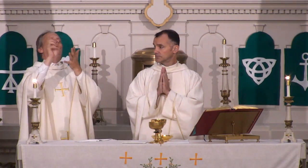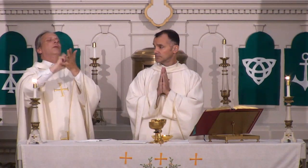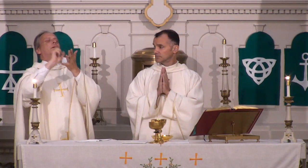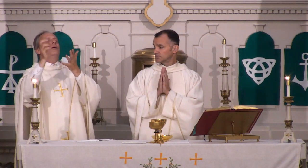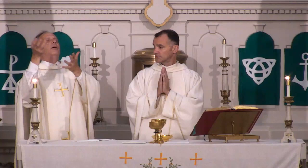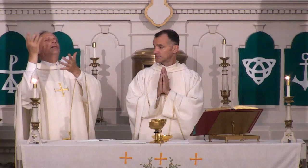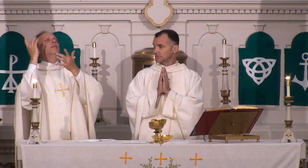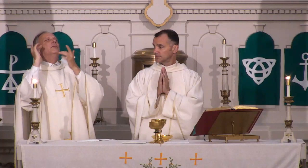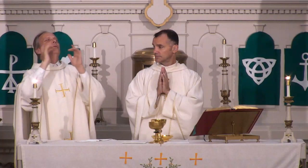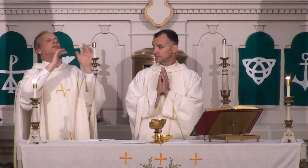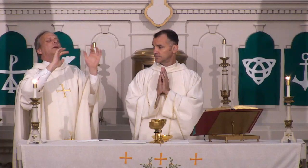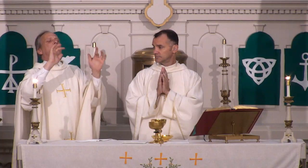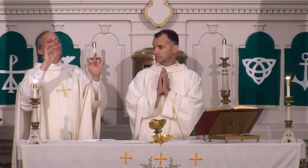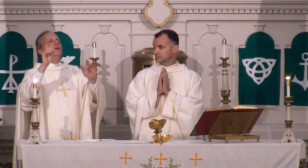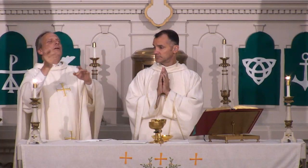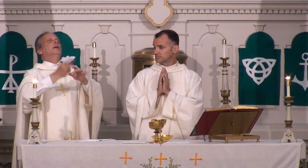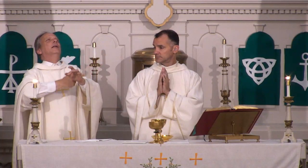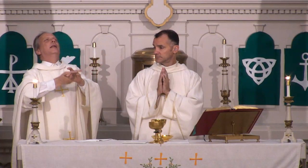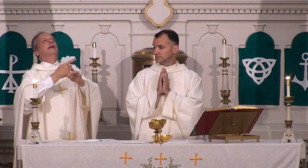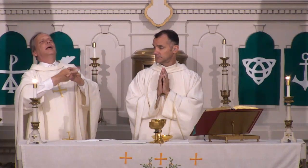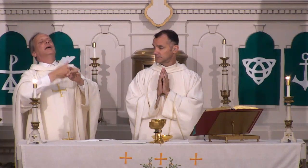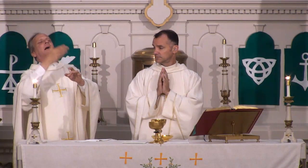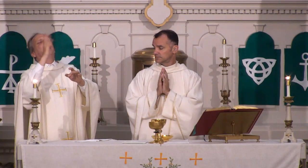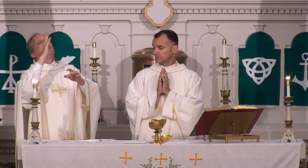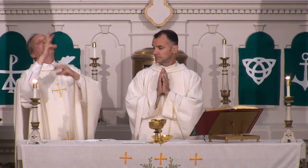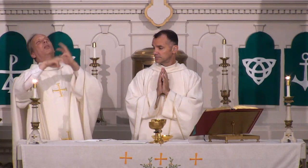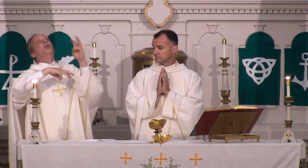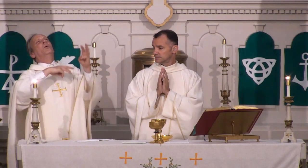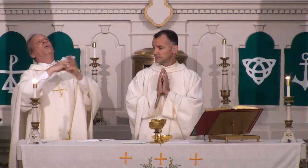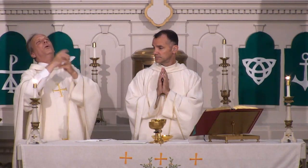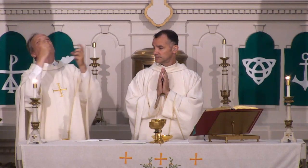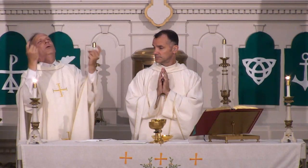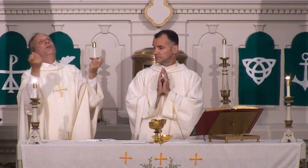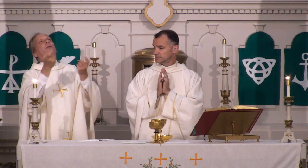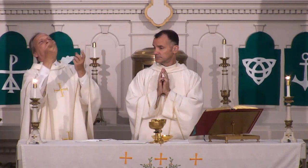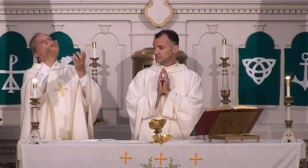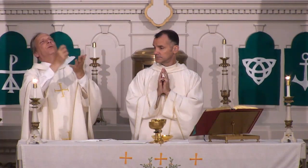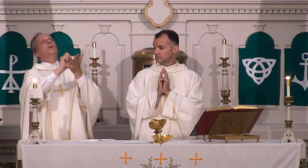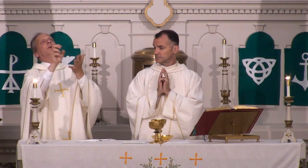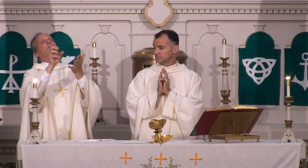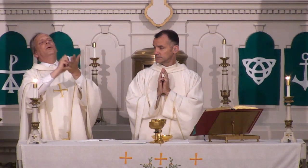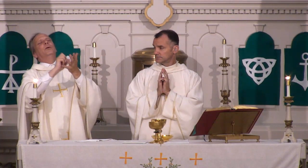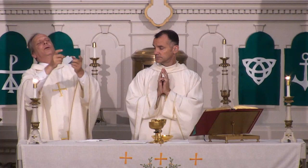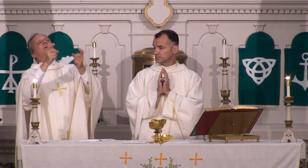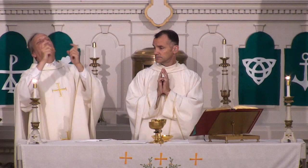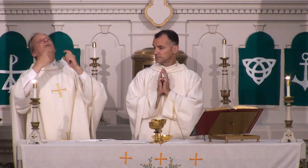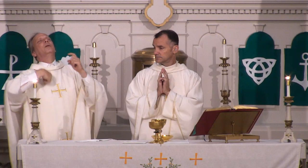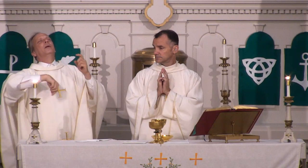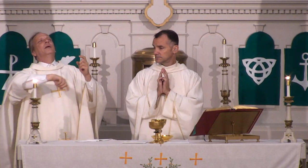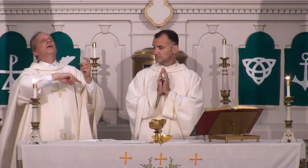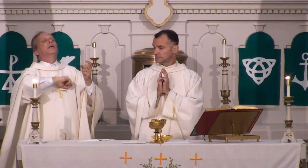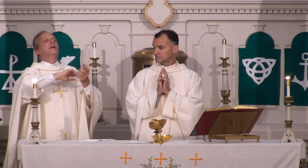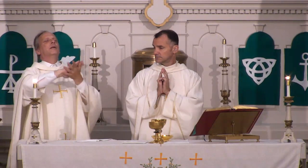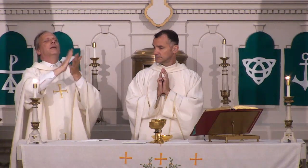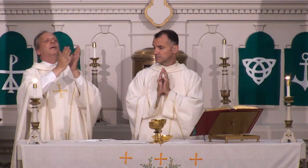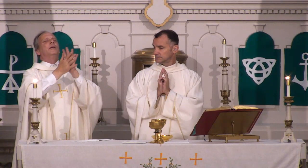of the world, have mercy on us. Lamb of God, you take away the sins of the world, grant us